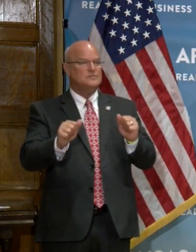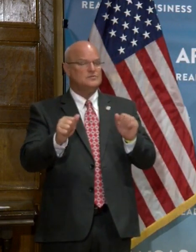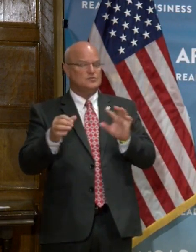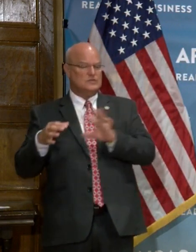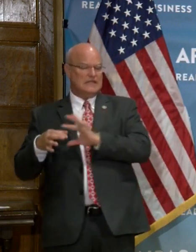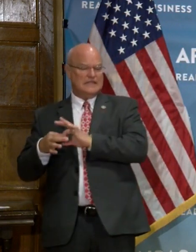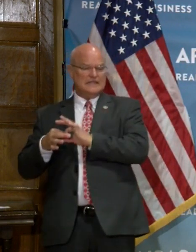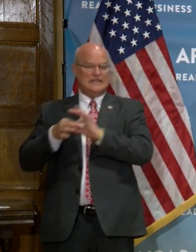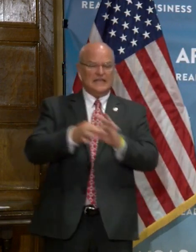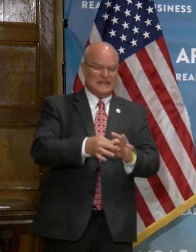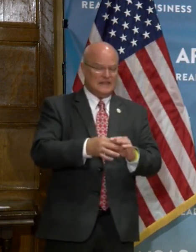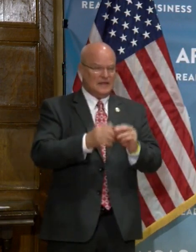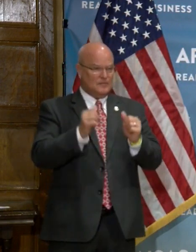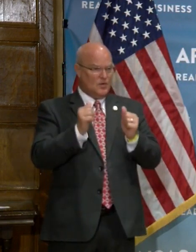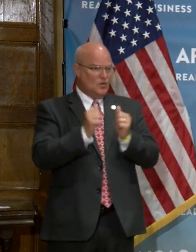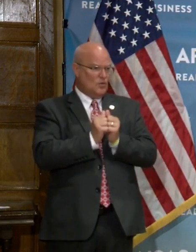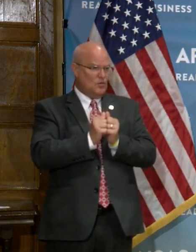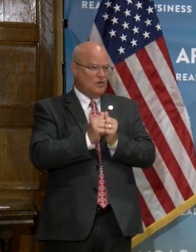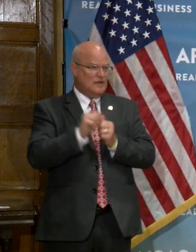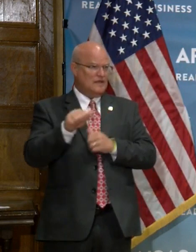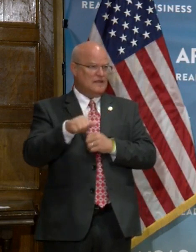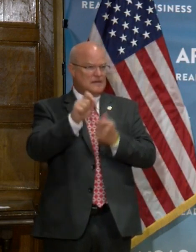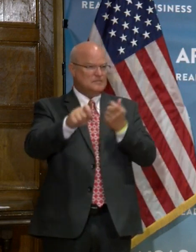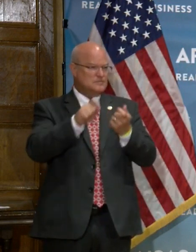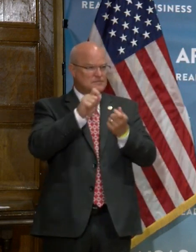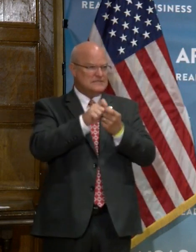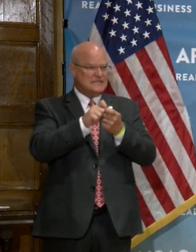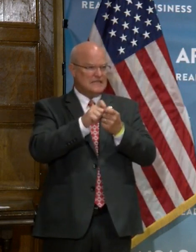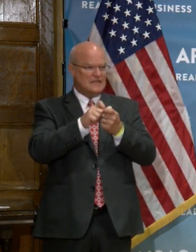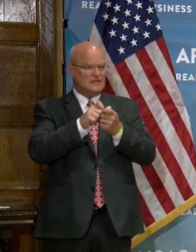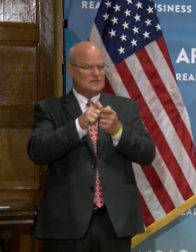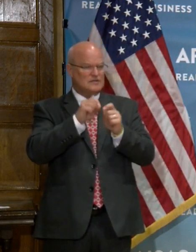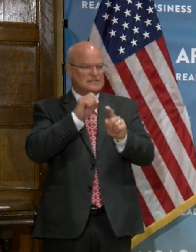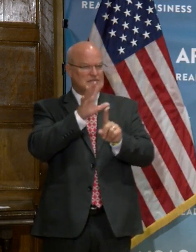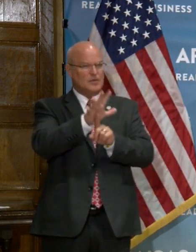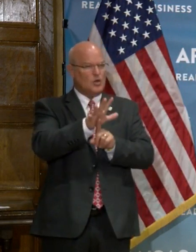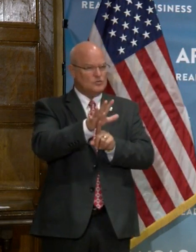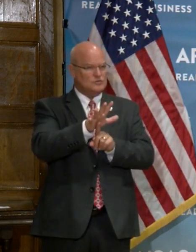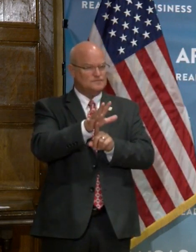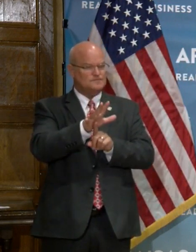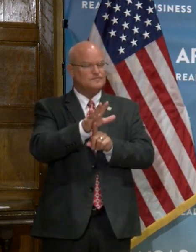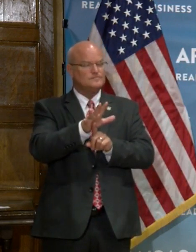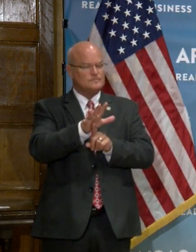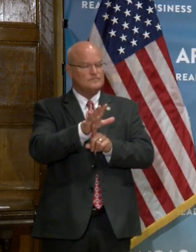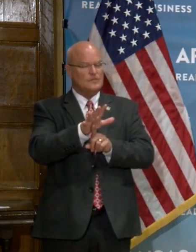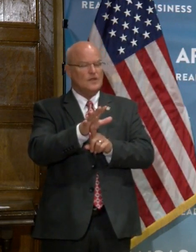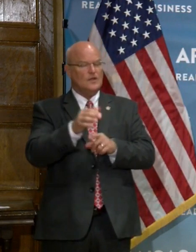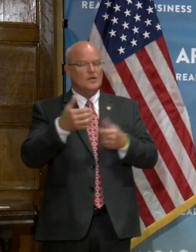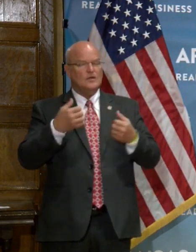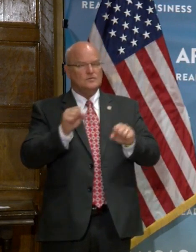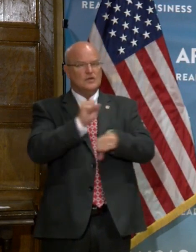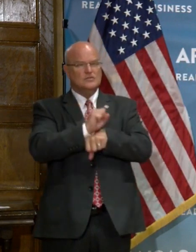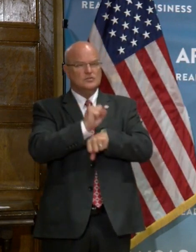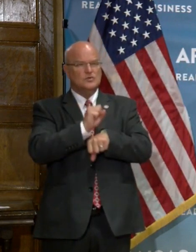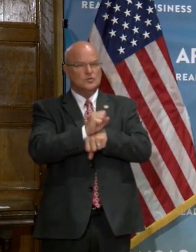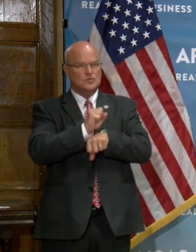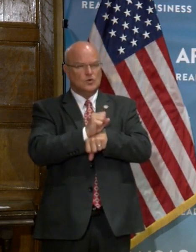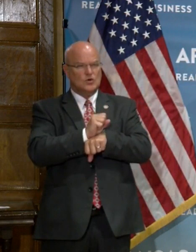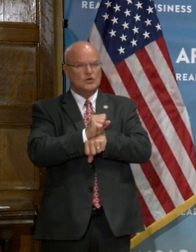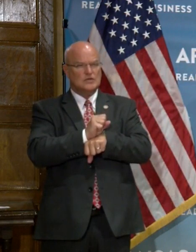link them with a particular exposure. We're trying to work to reduce